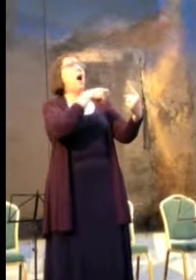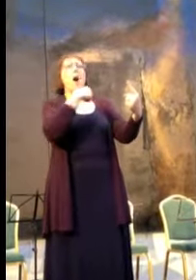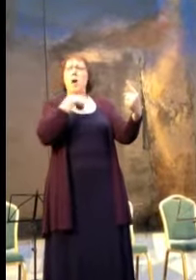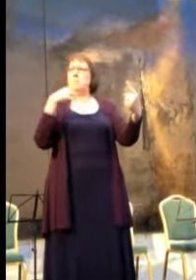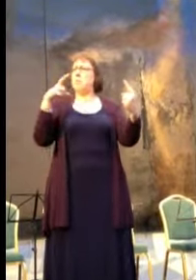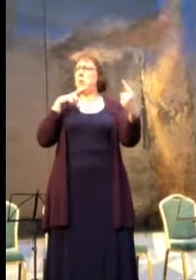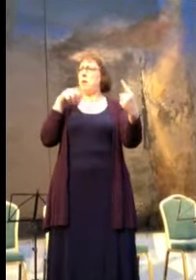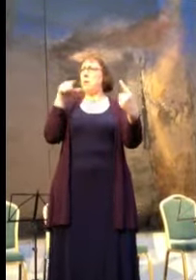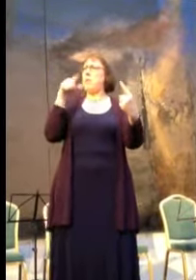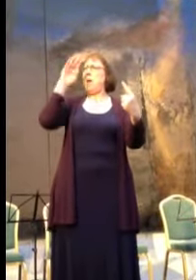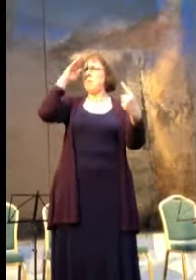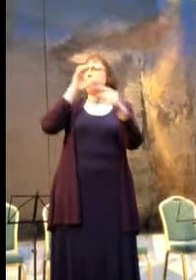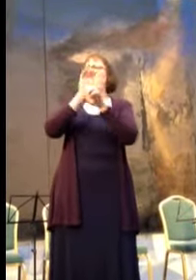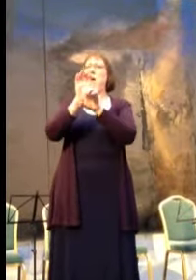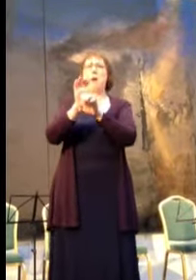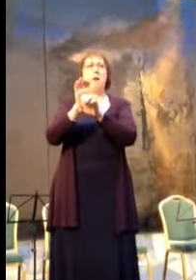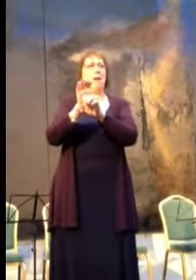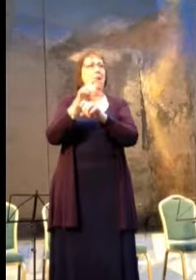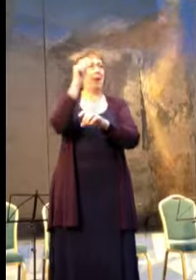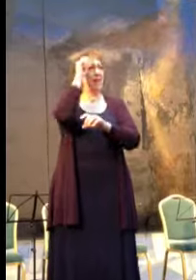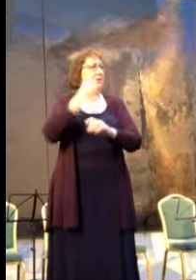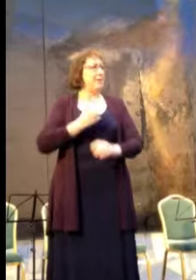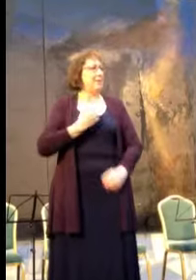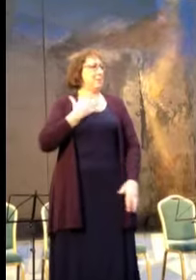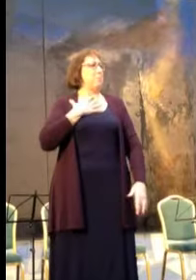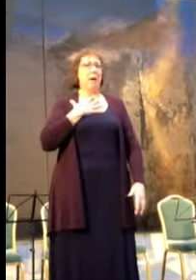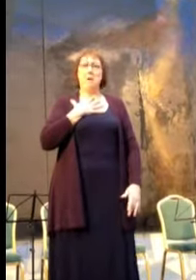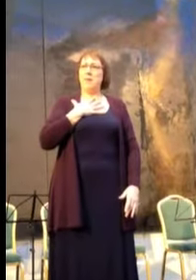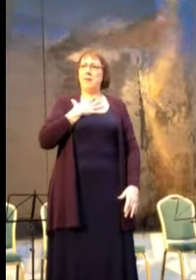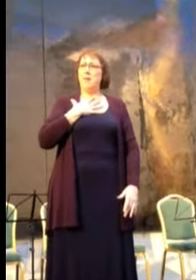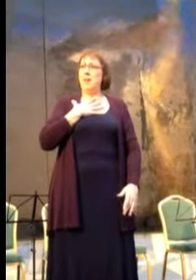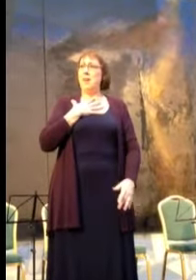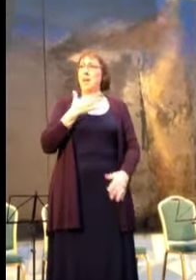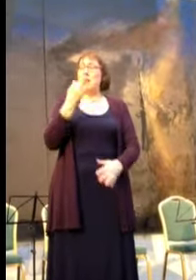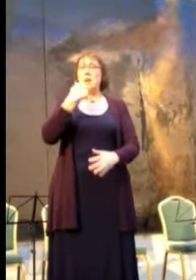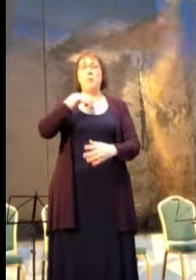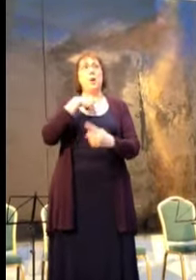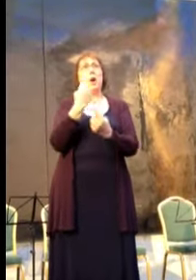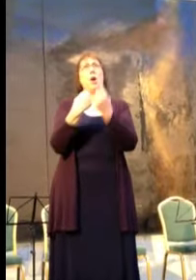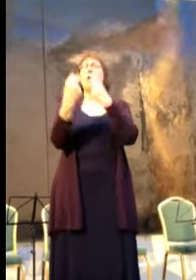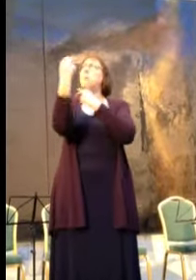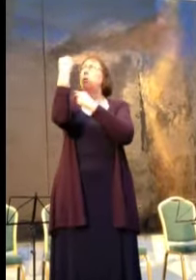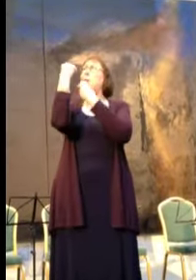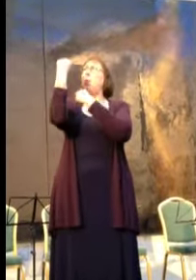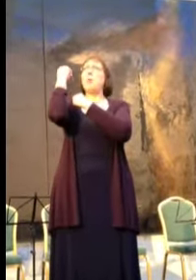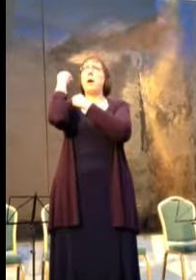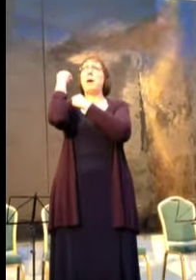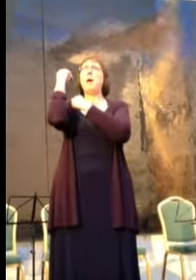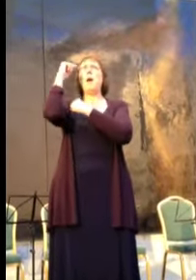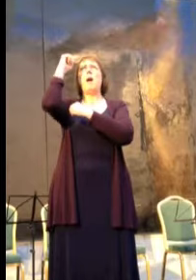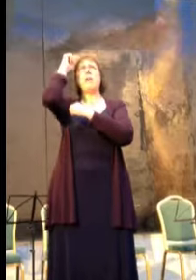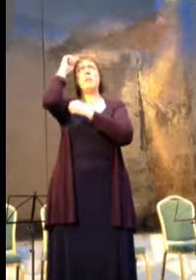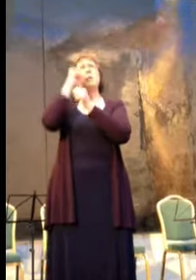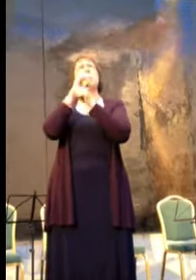be proud of. And I think that's great and inspiring. And therefore, if we find by reaching back and digging in the life testimony of